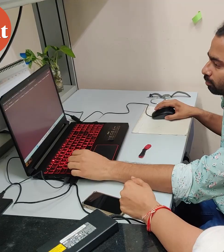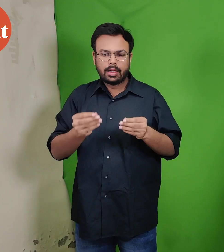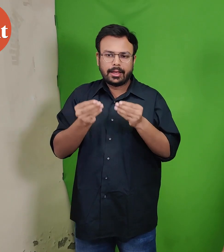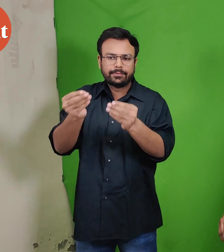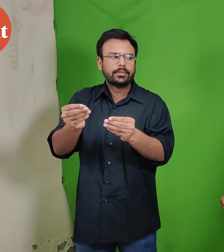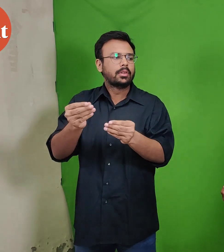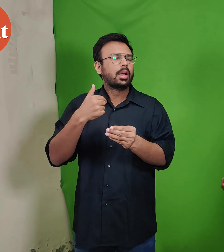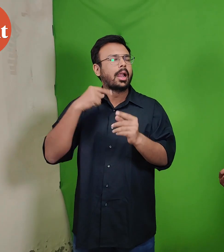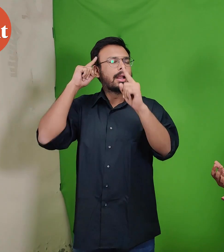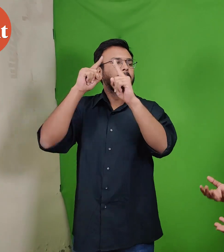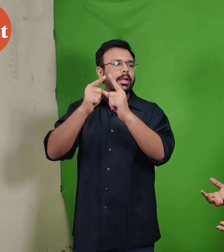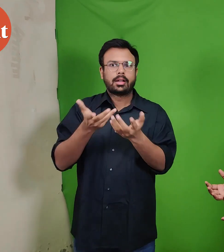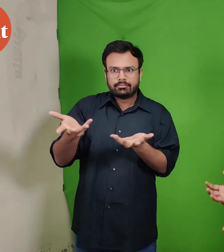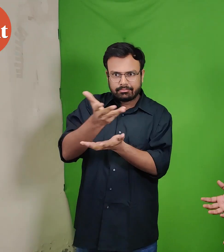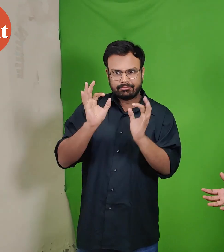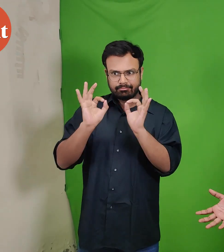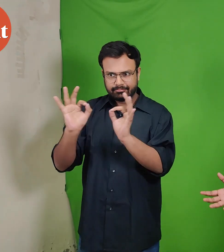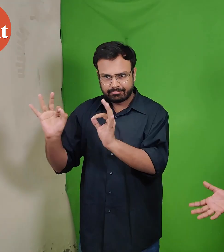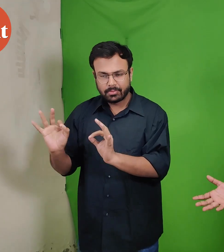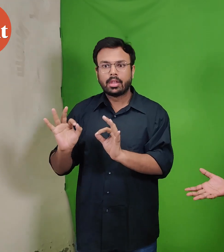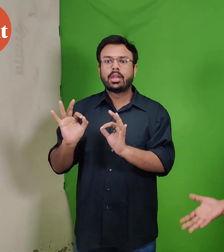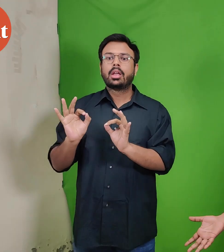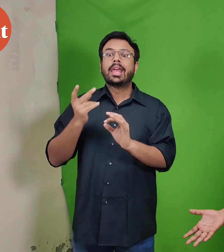developing popular science videos in the Indian science language.